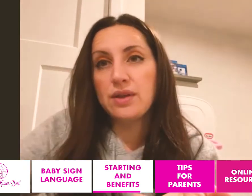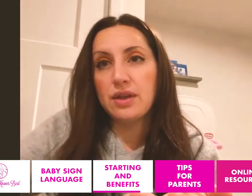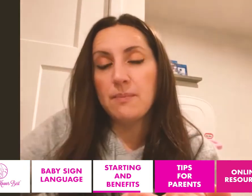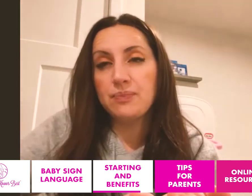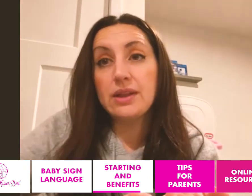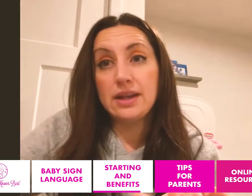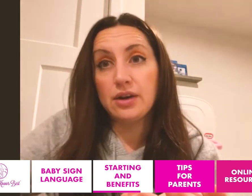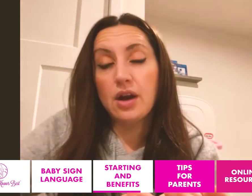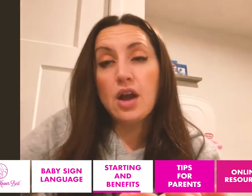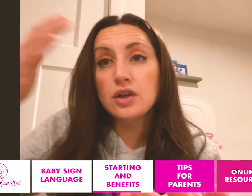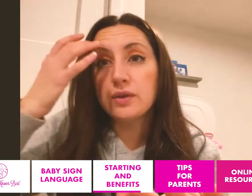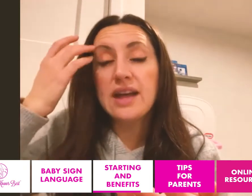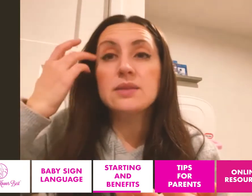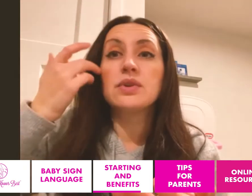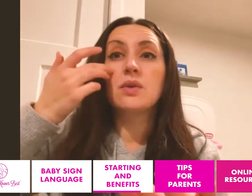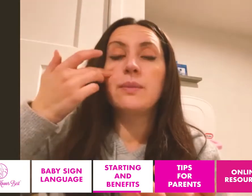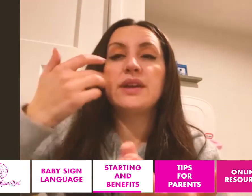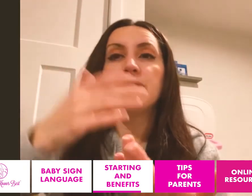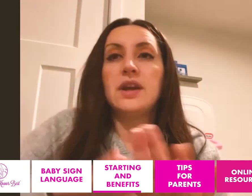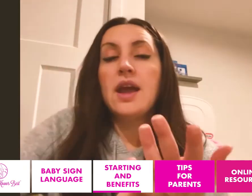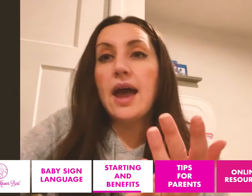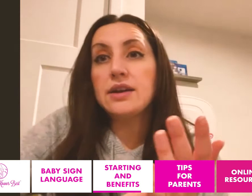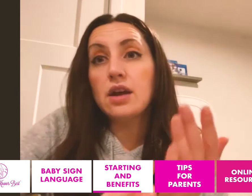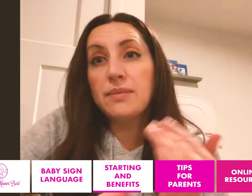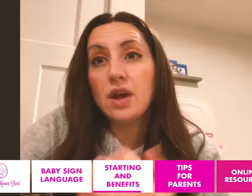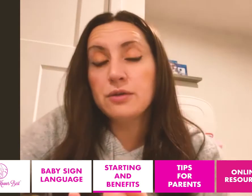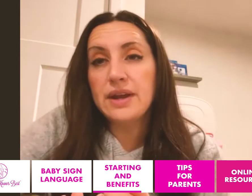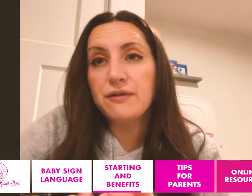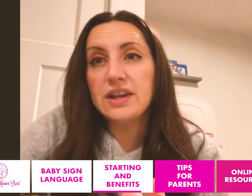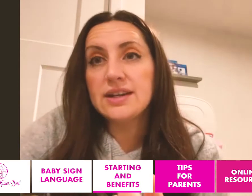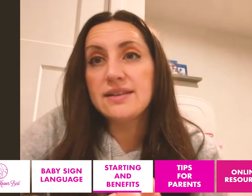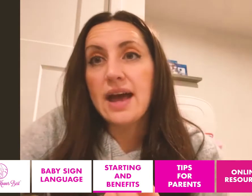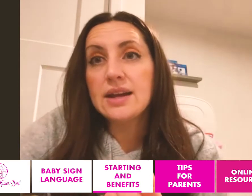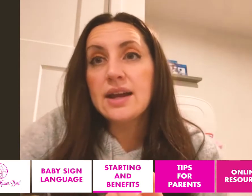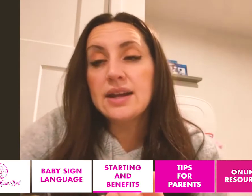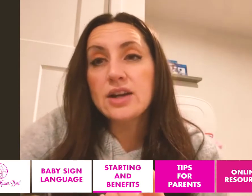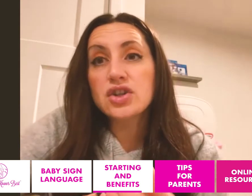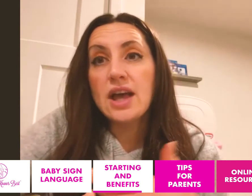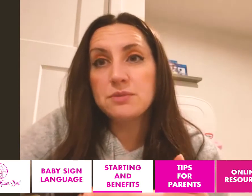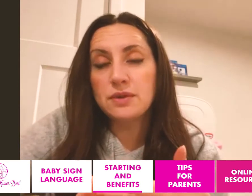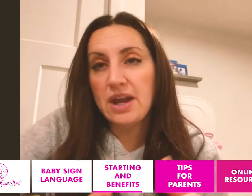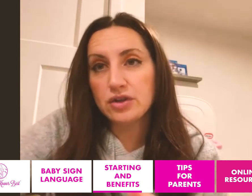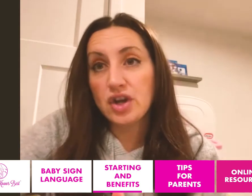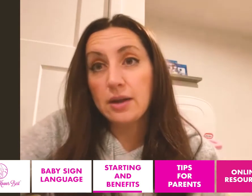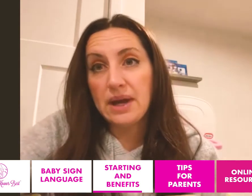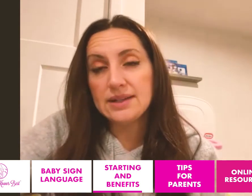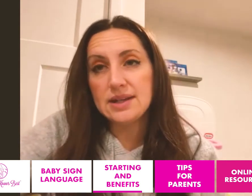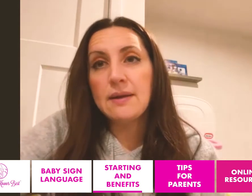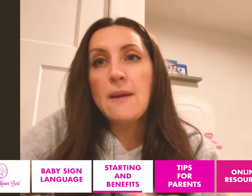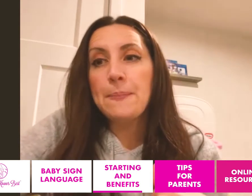them later. So that's a pretty cool benefit. And the other benefit is that it actually helps with parent-child bonding,